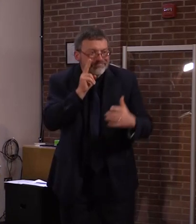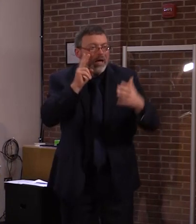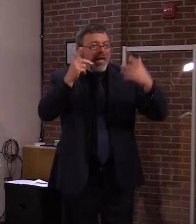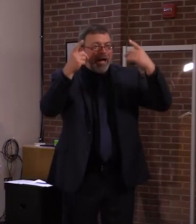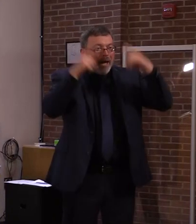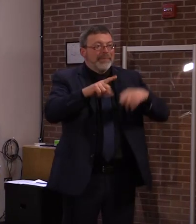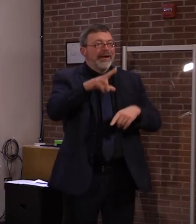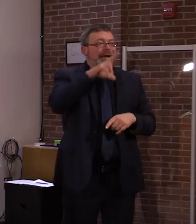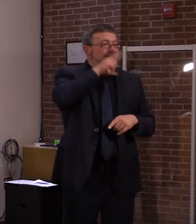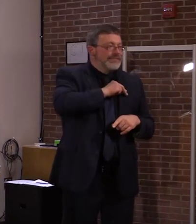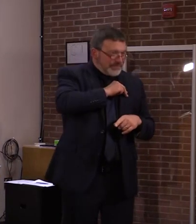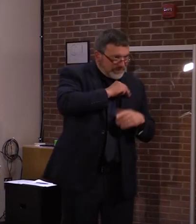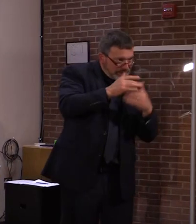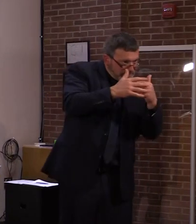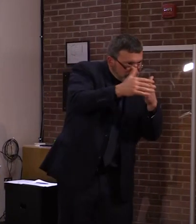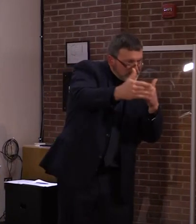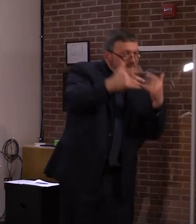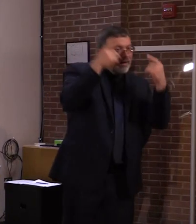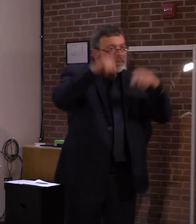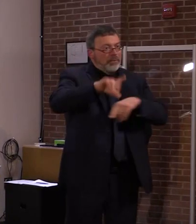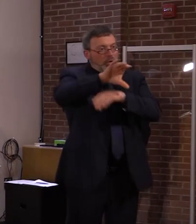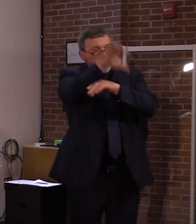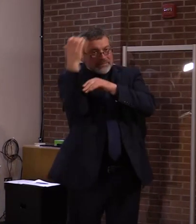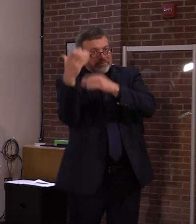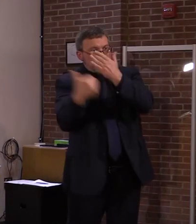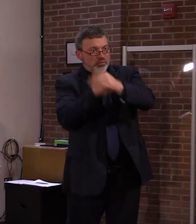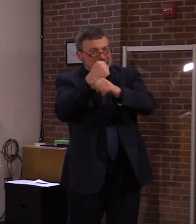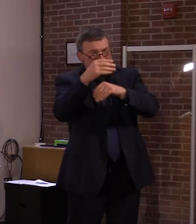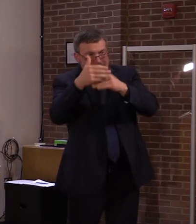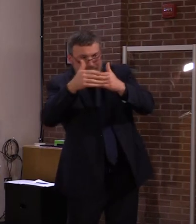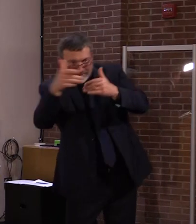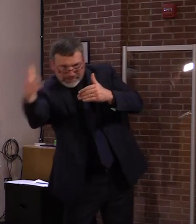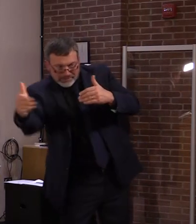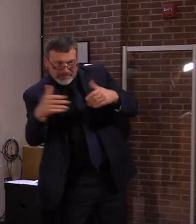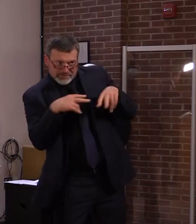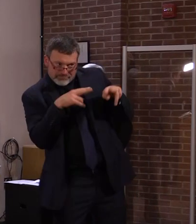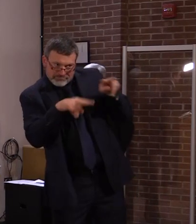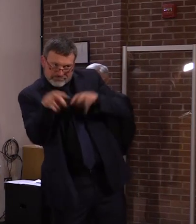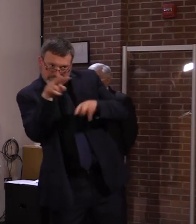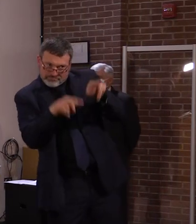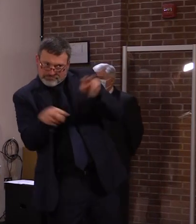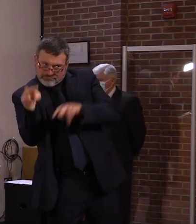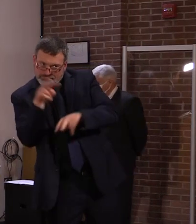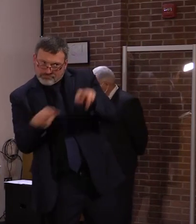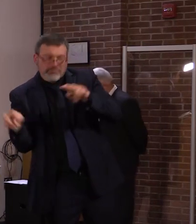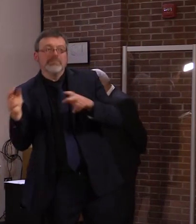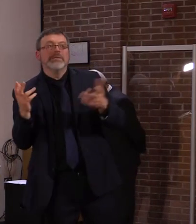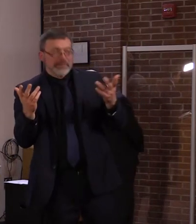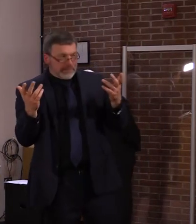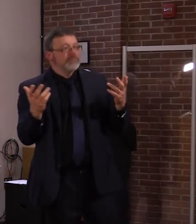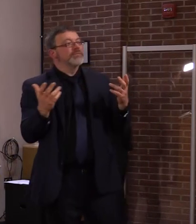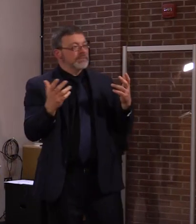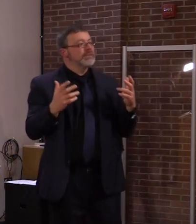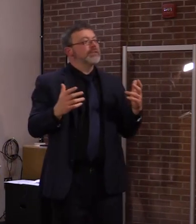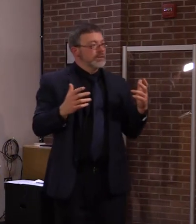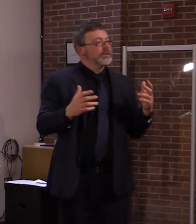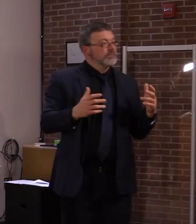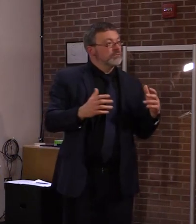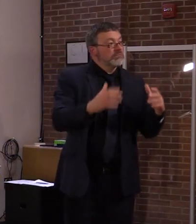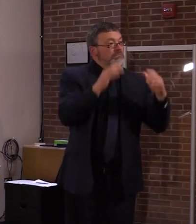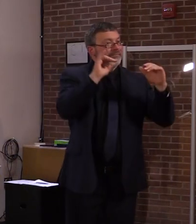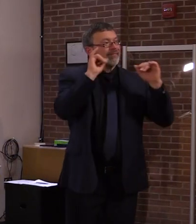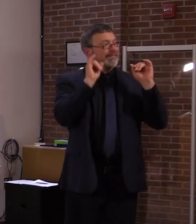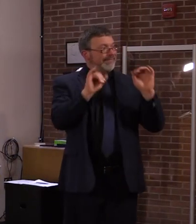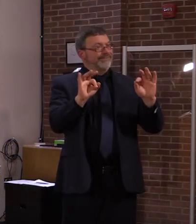So, you know, I think that's gonna be certainly the most important. But obviously as cases go up or as cases are higher, then you're worried